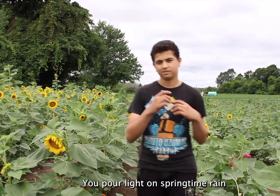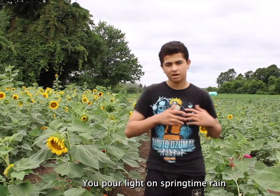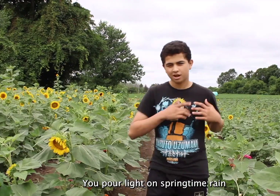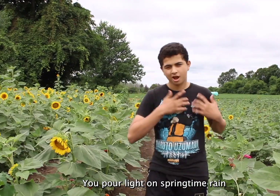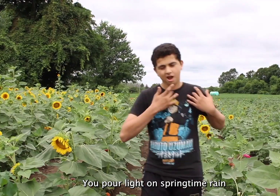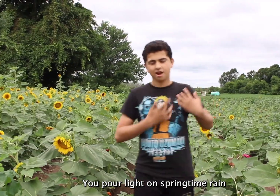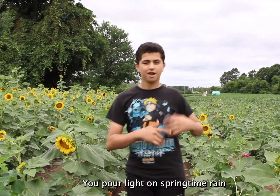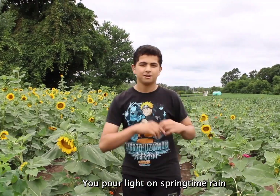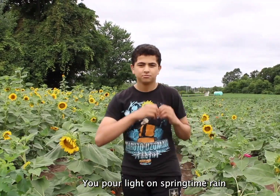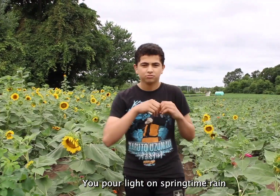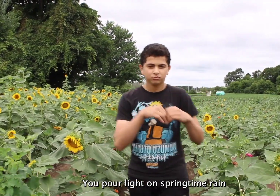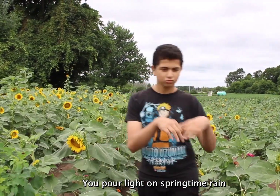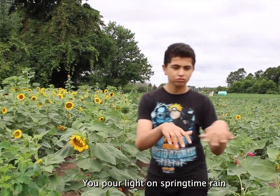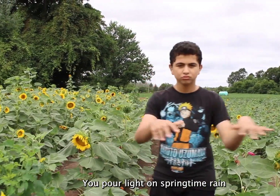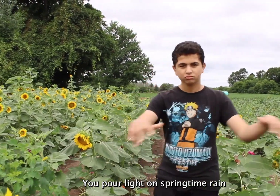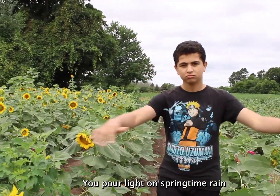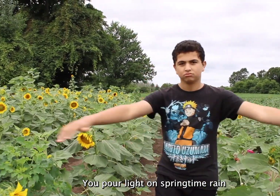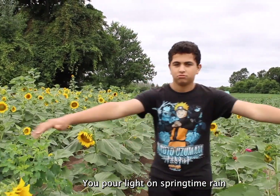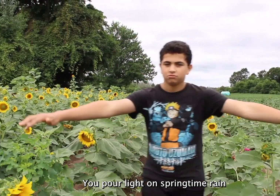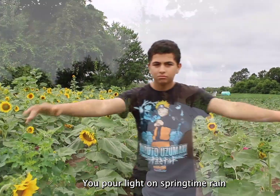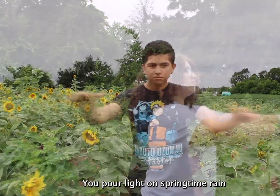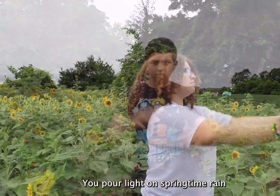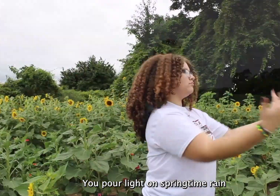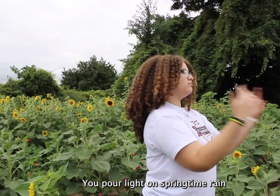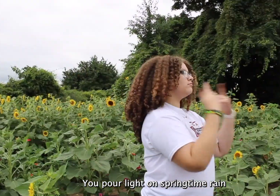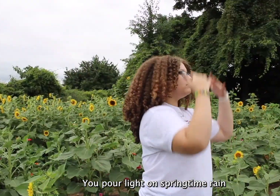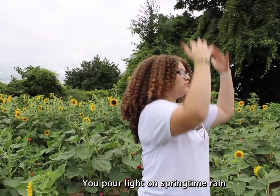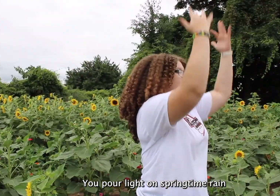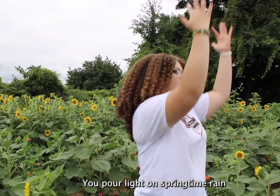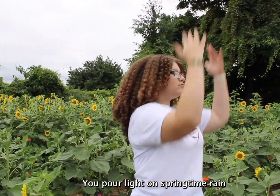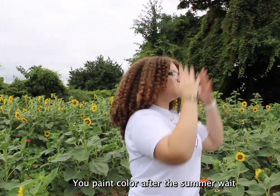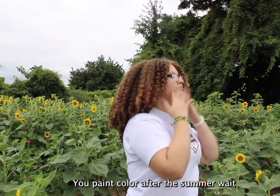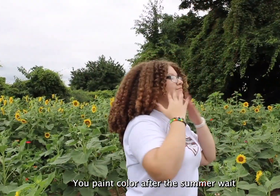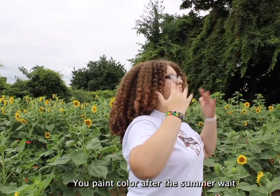You pour light on springtime rain.